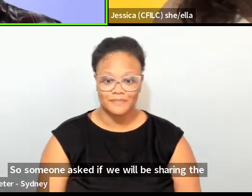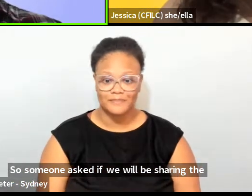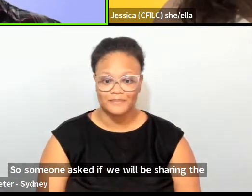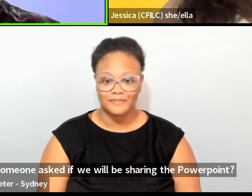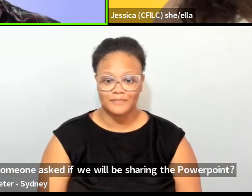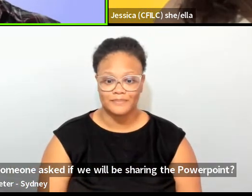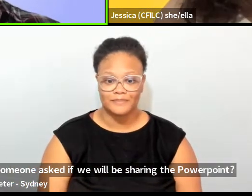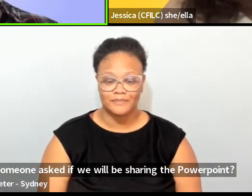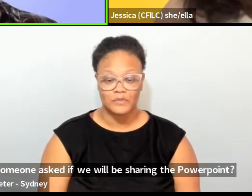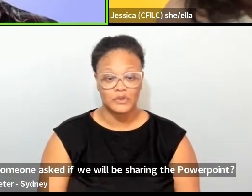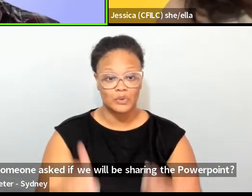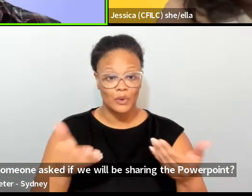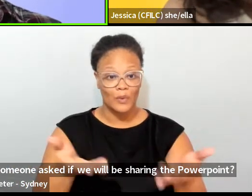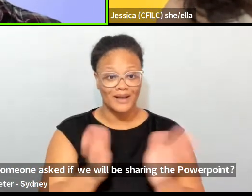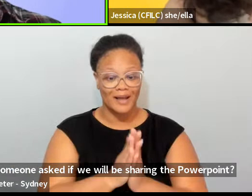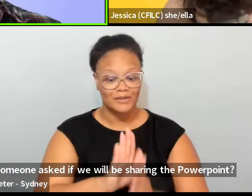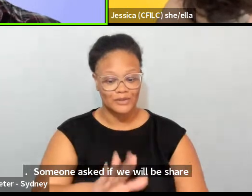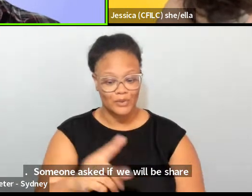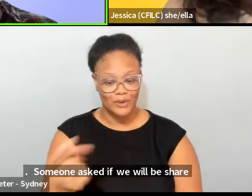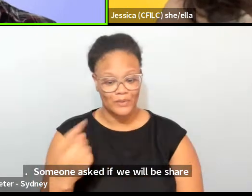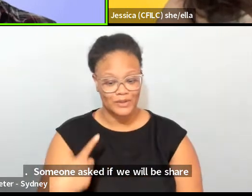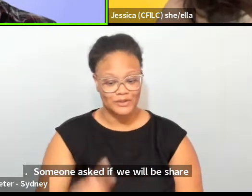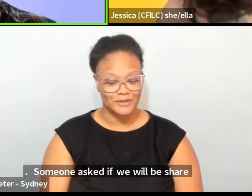So go ahead and ask your question.